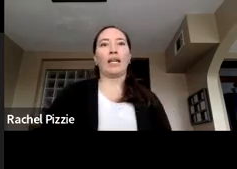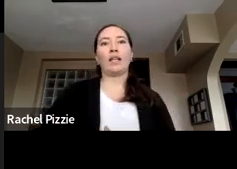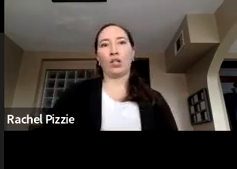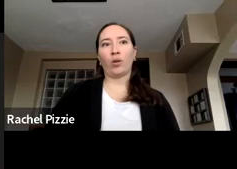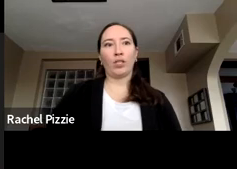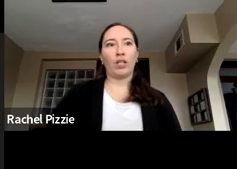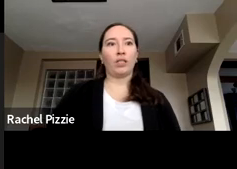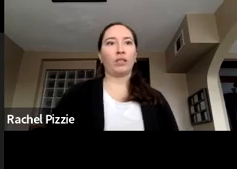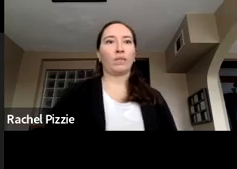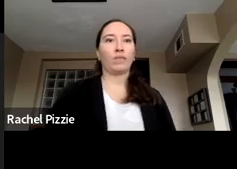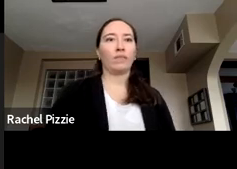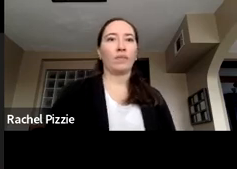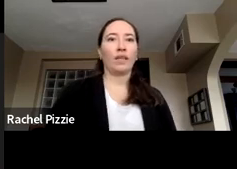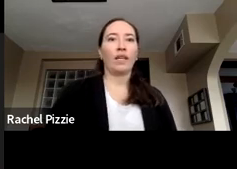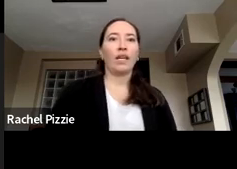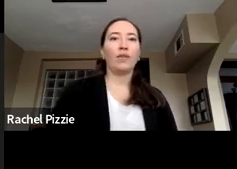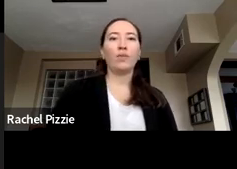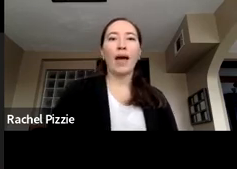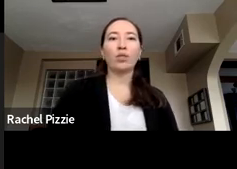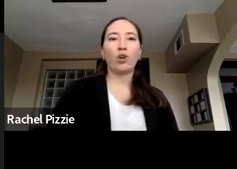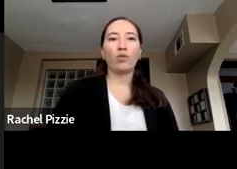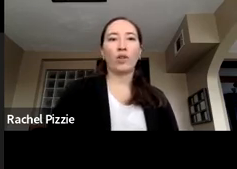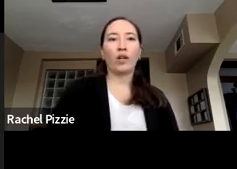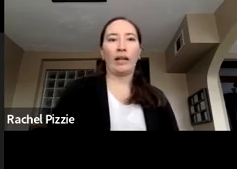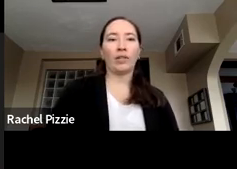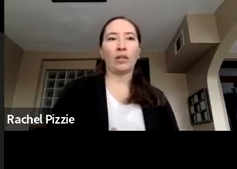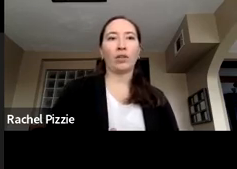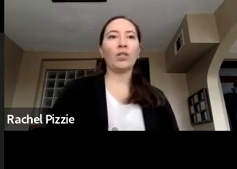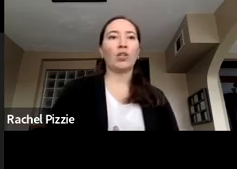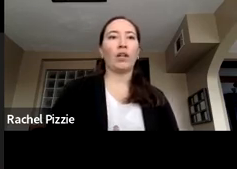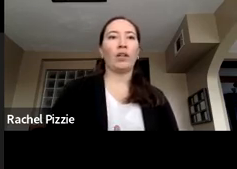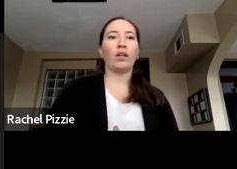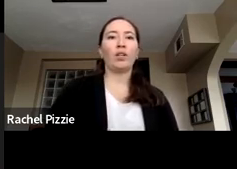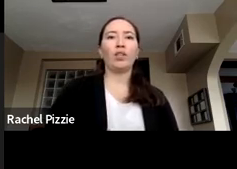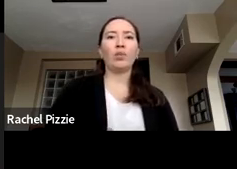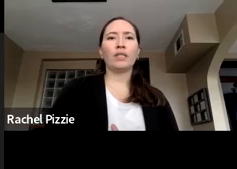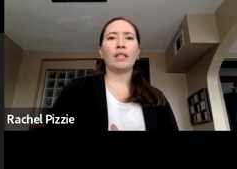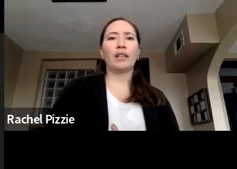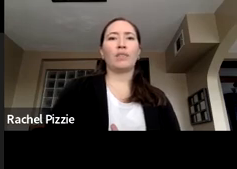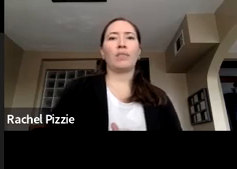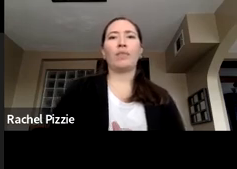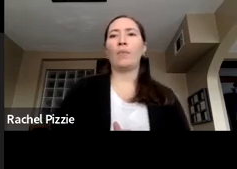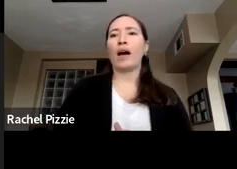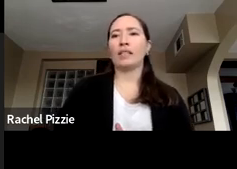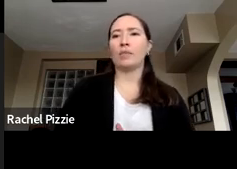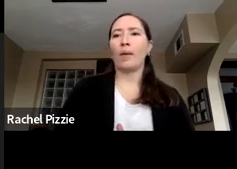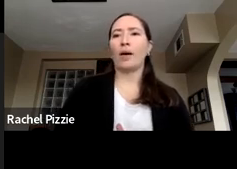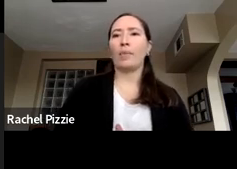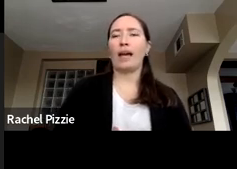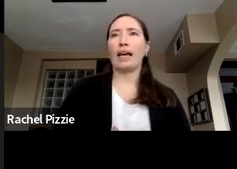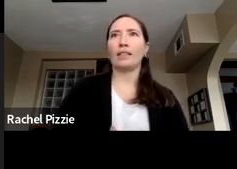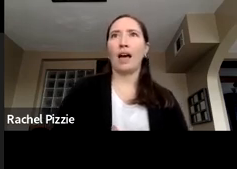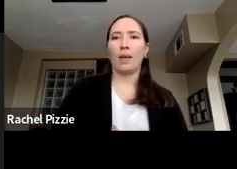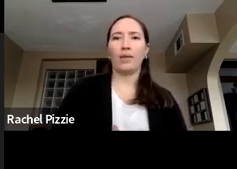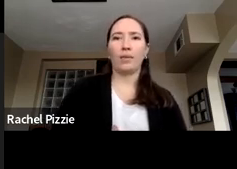edit content in your questions, if you mouse over a particular question, you will see these boxes pop